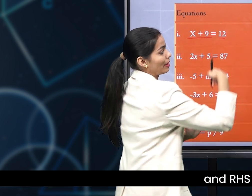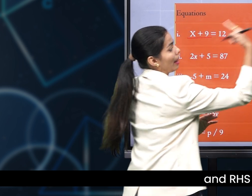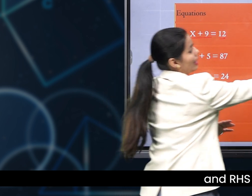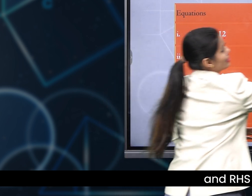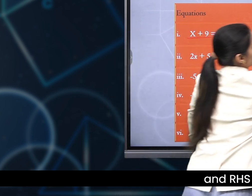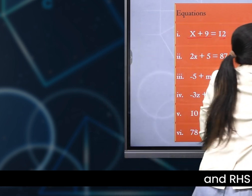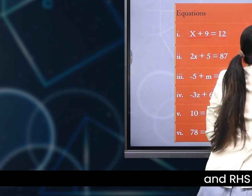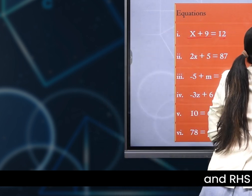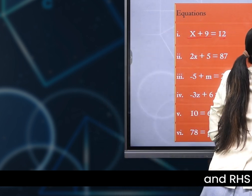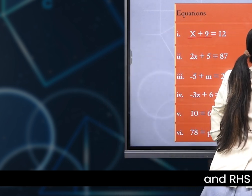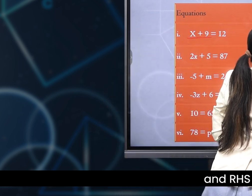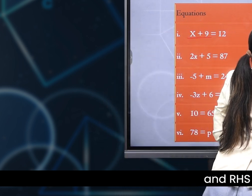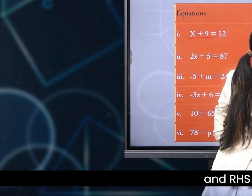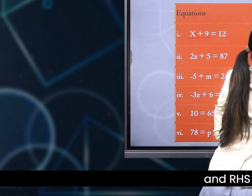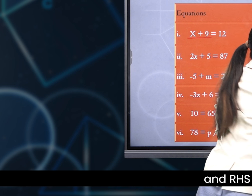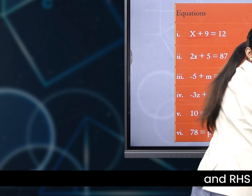and RHS is 12.